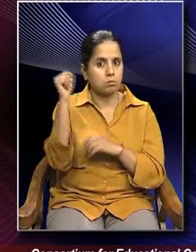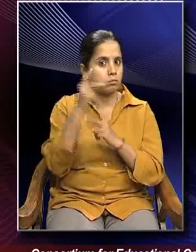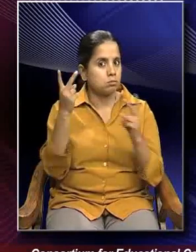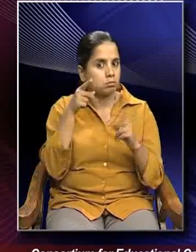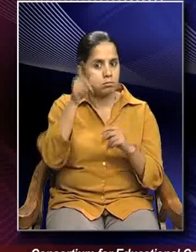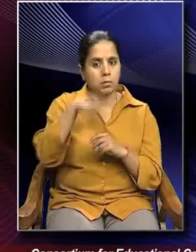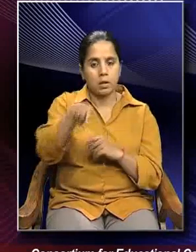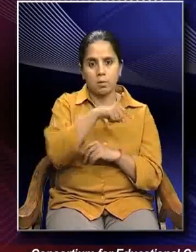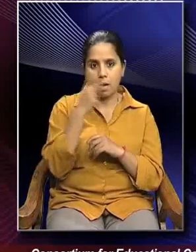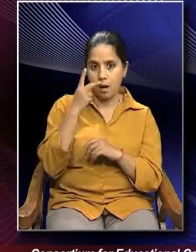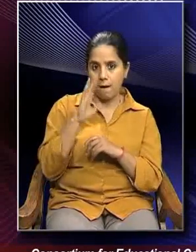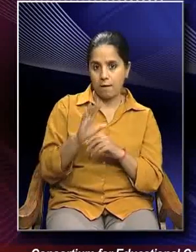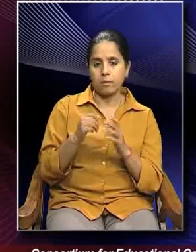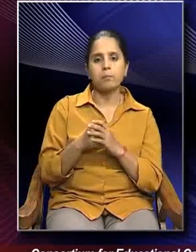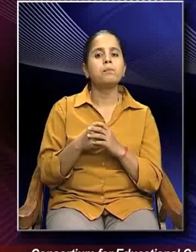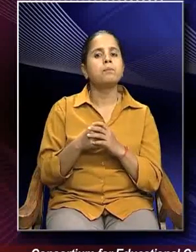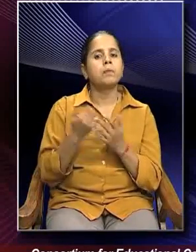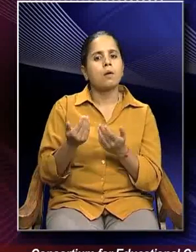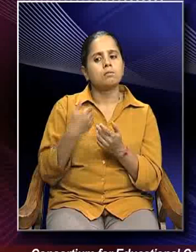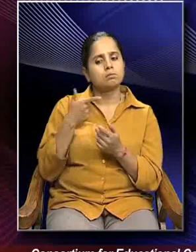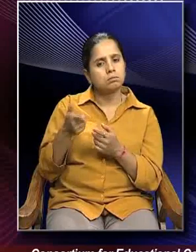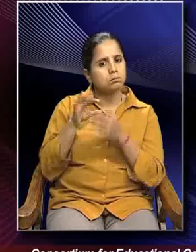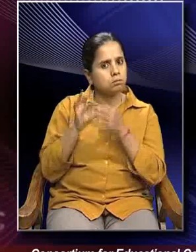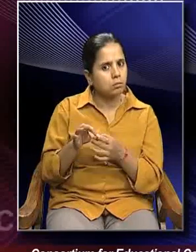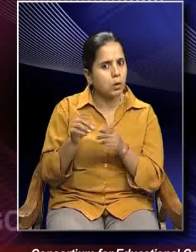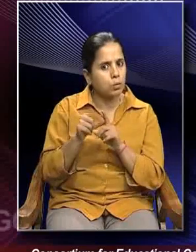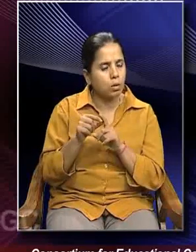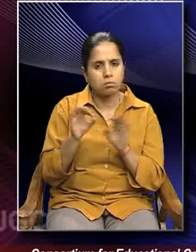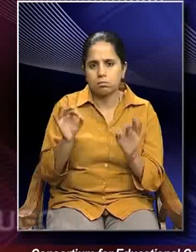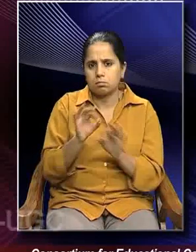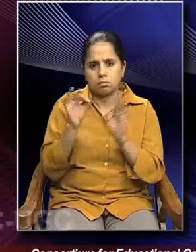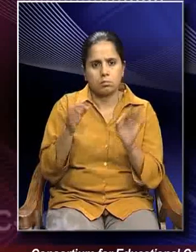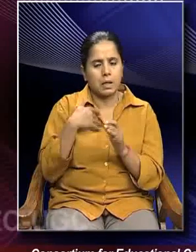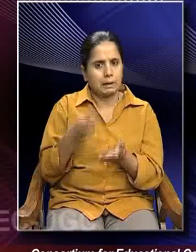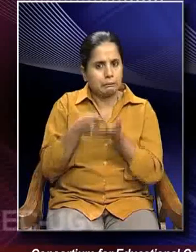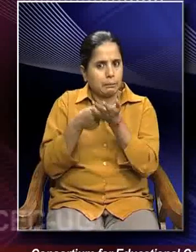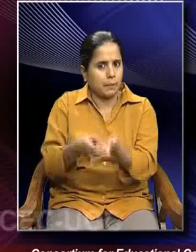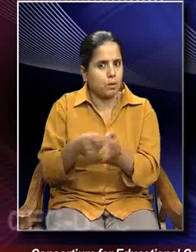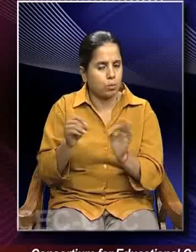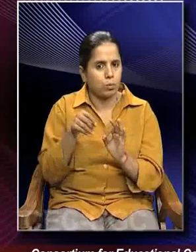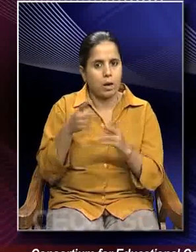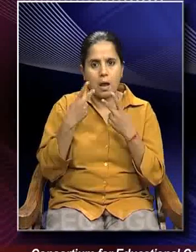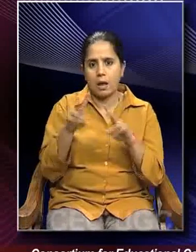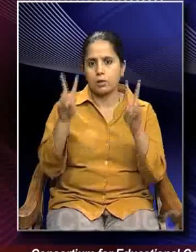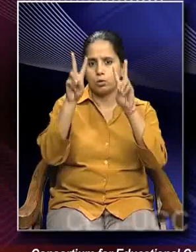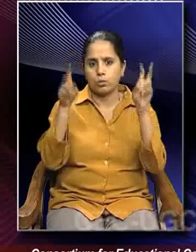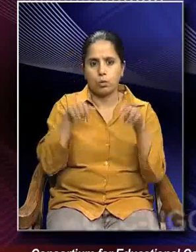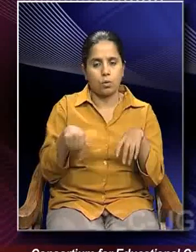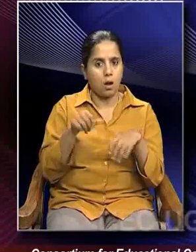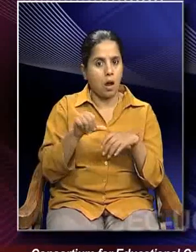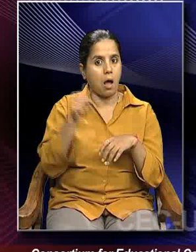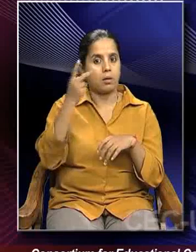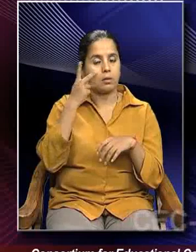people adhere without being obliged to do so and without being subject to any